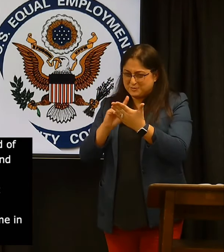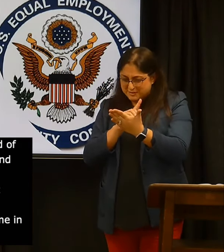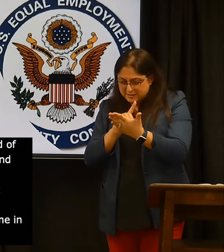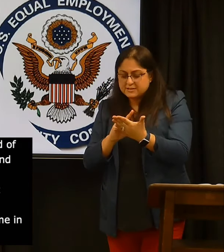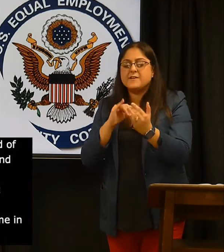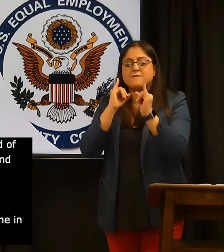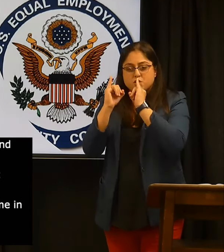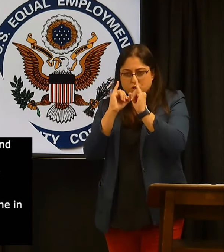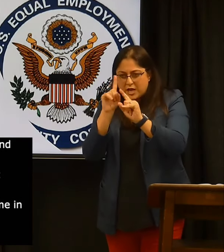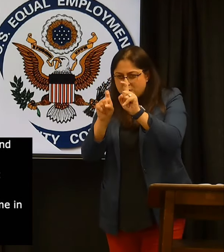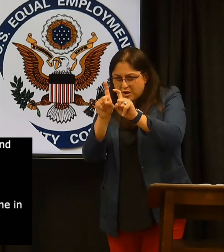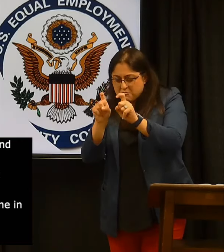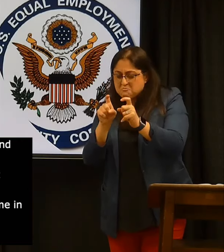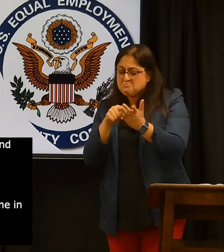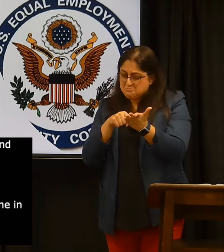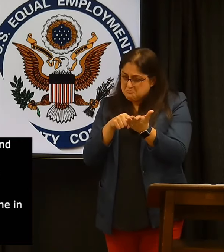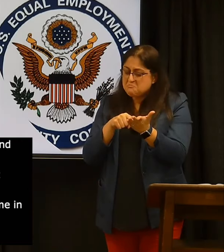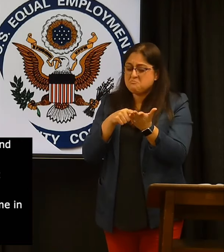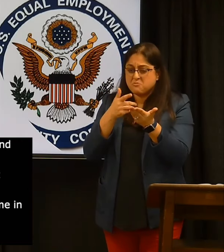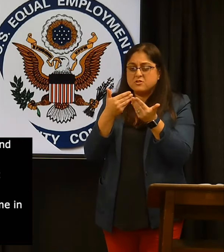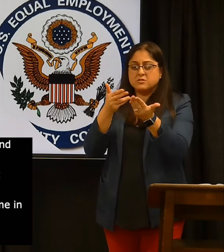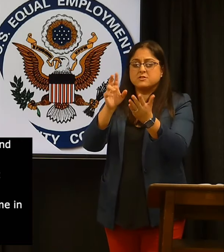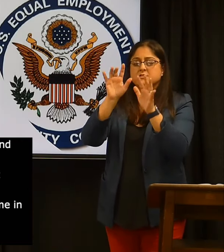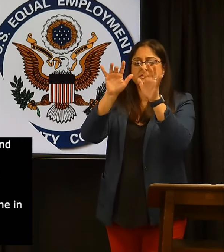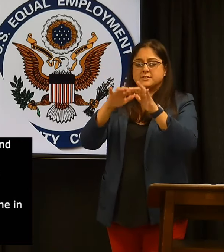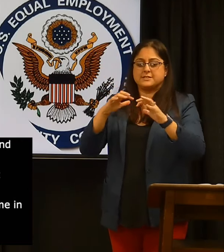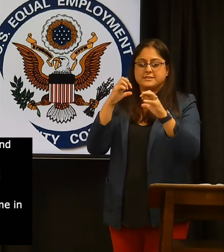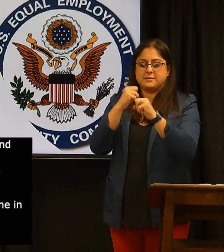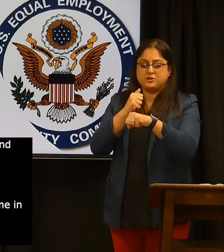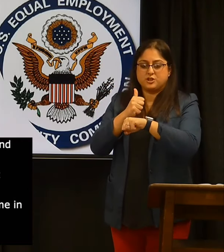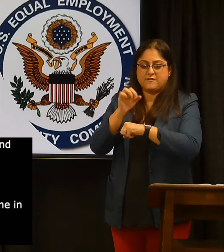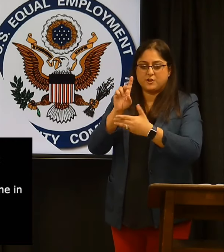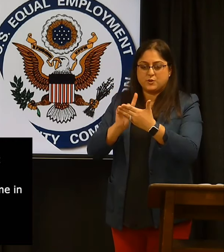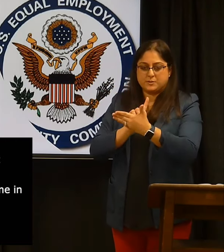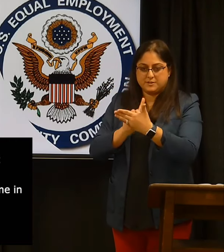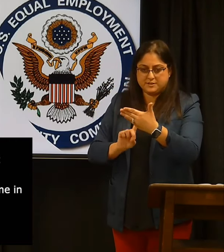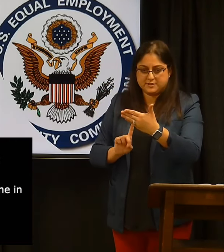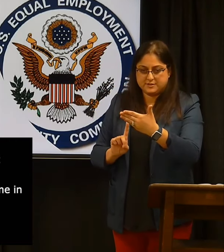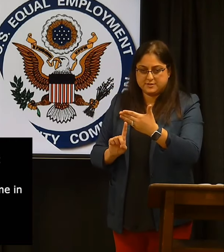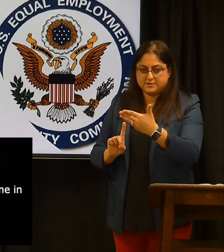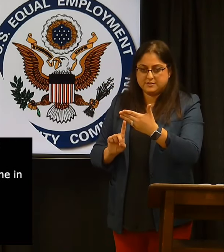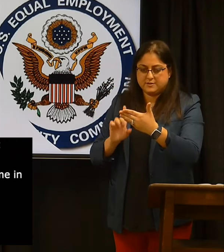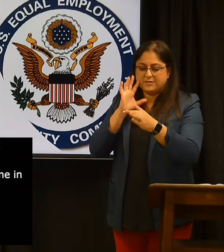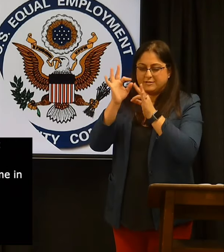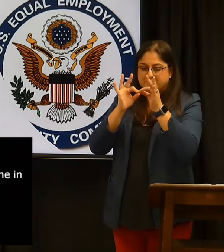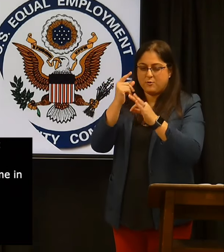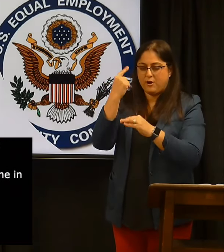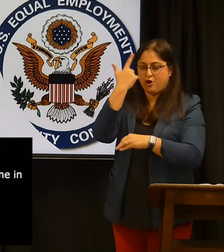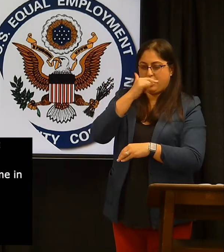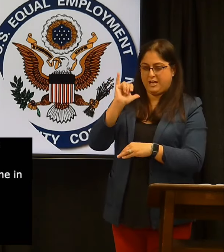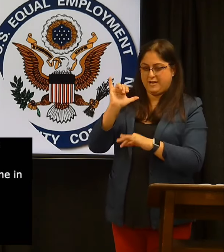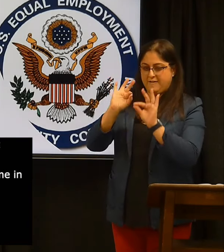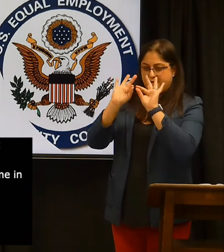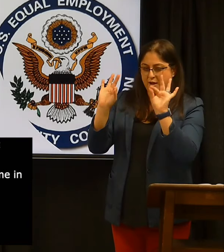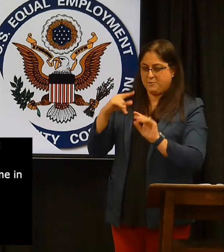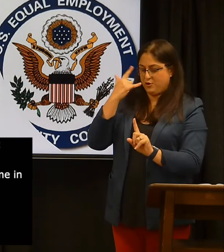So we look to see what kind of evidence you have. We'll ask you a bunch of questions, and we'll type up the